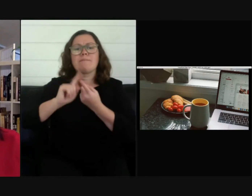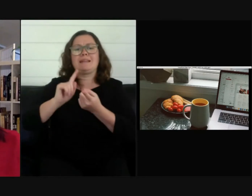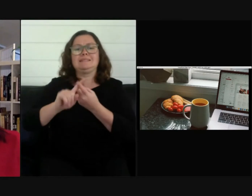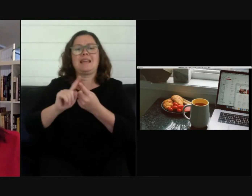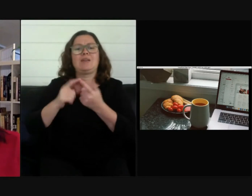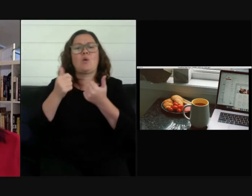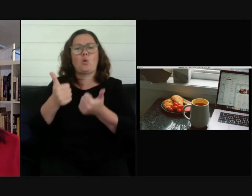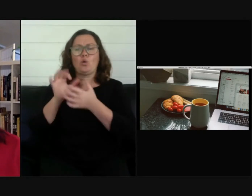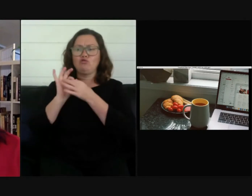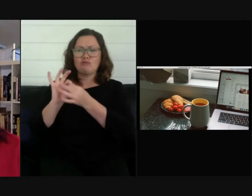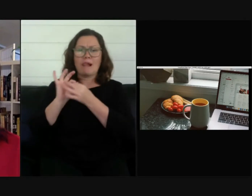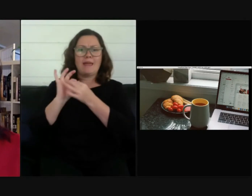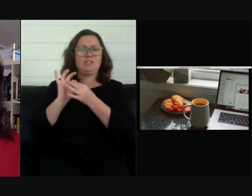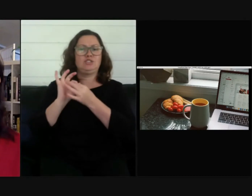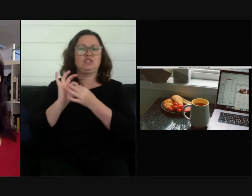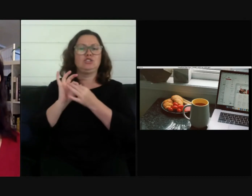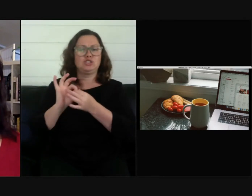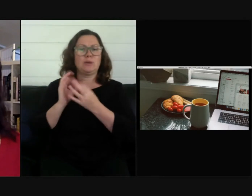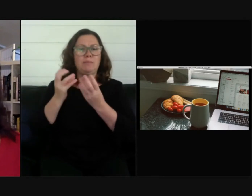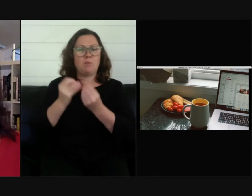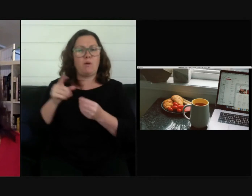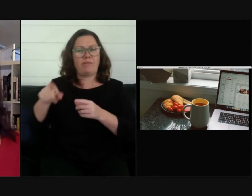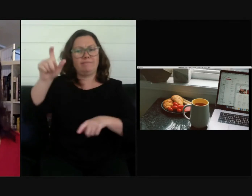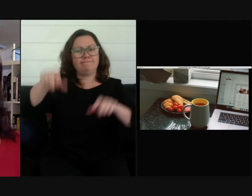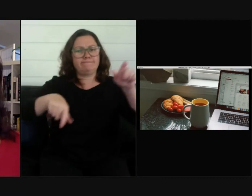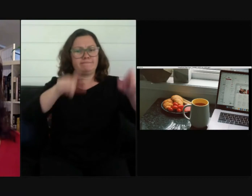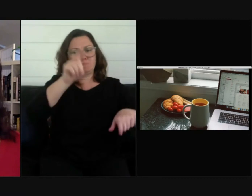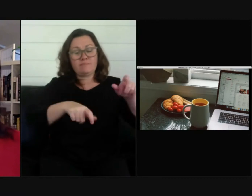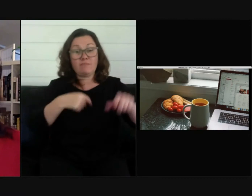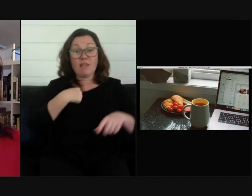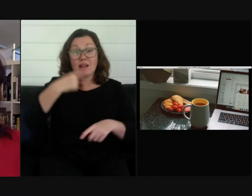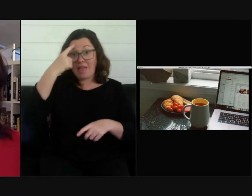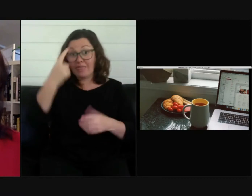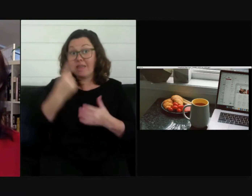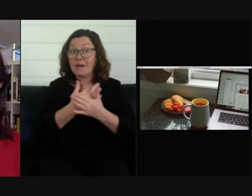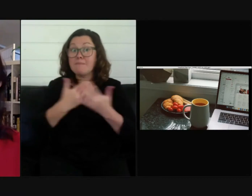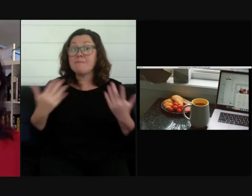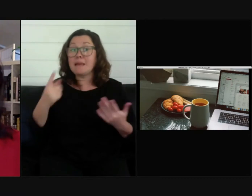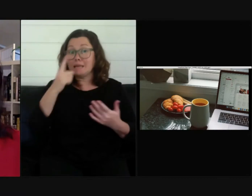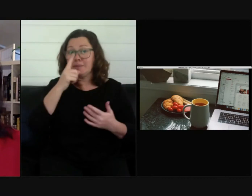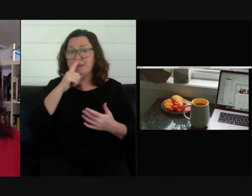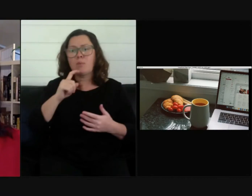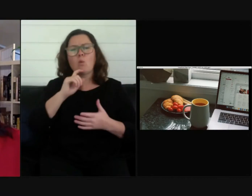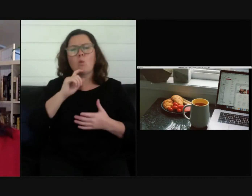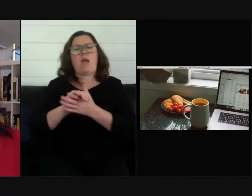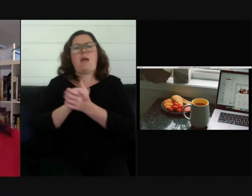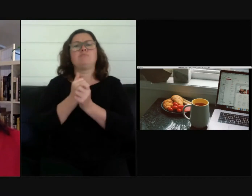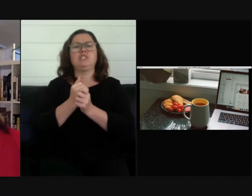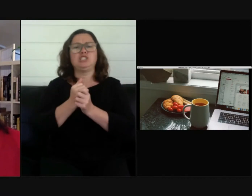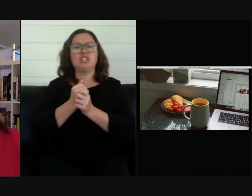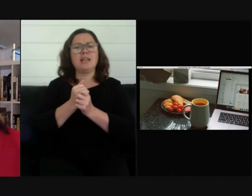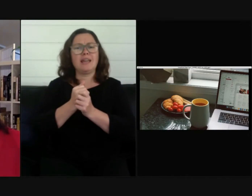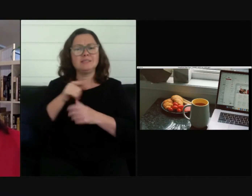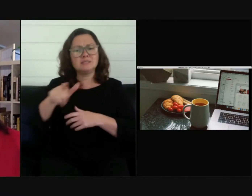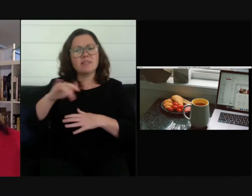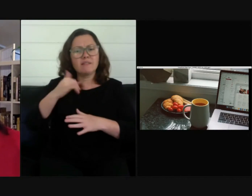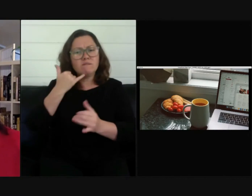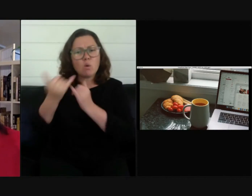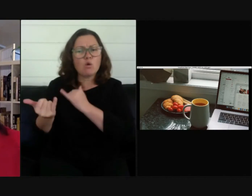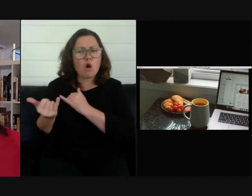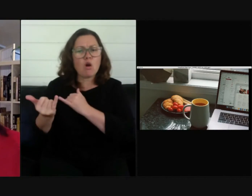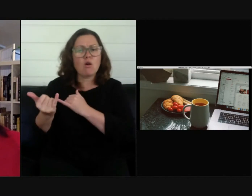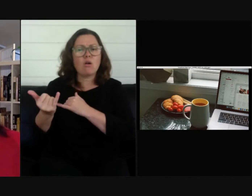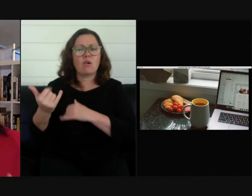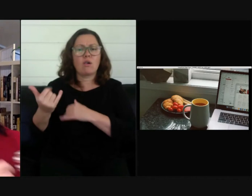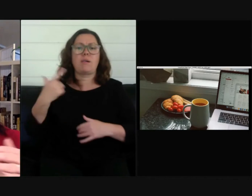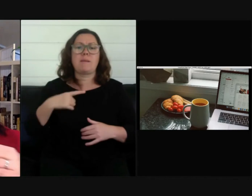I think that a lot of people would appreciate that reach out or that call, because we really do need to be sticking together at the moment.